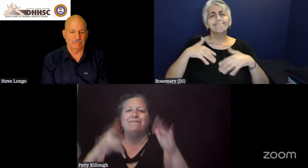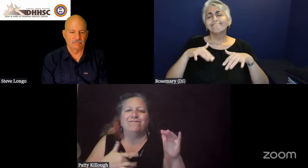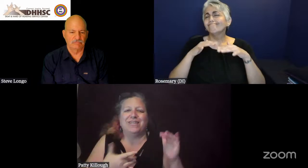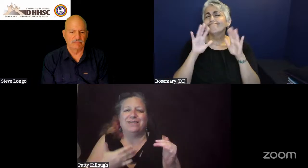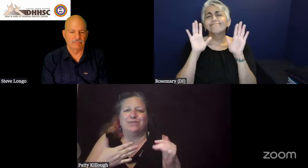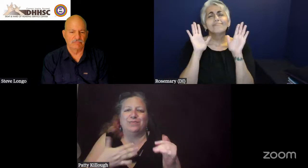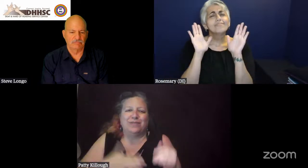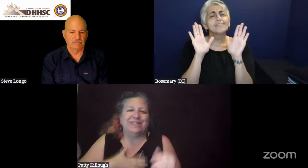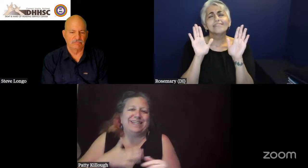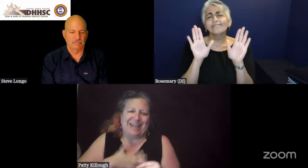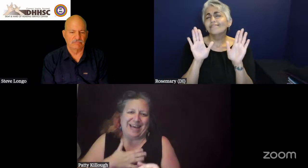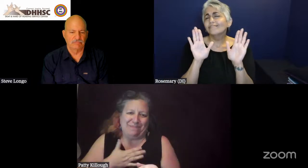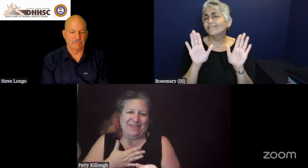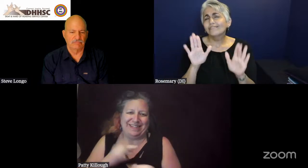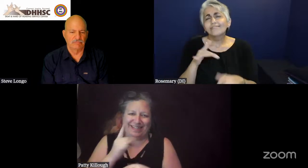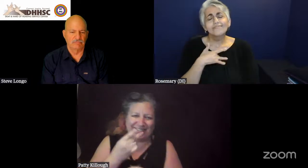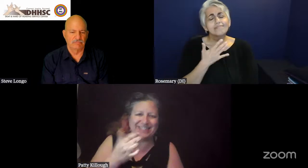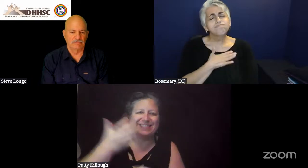DHHSC.